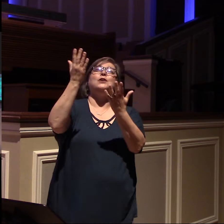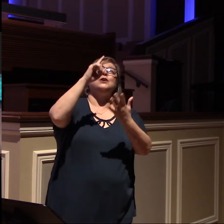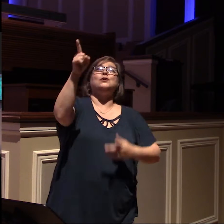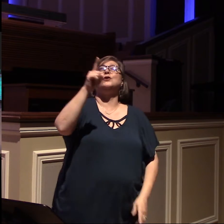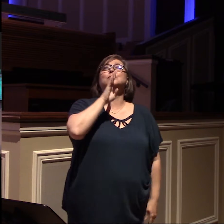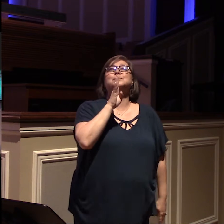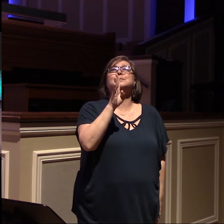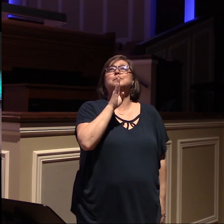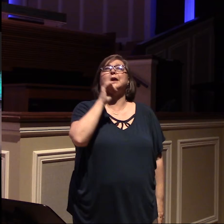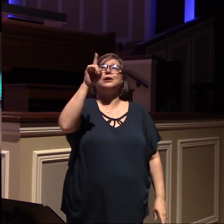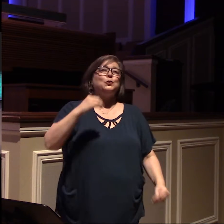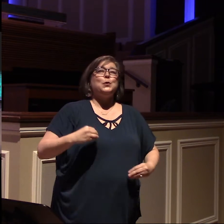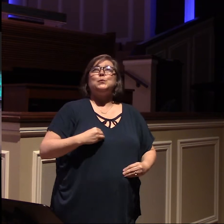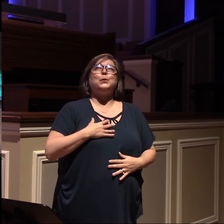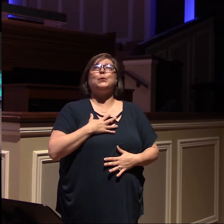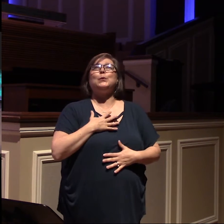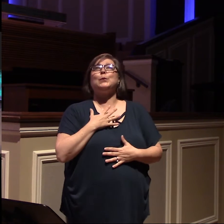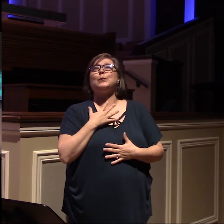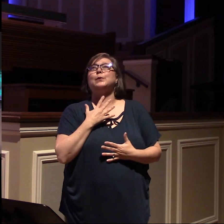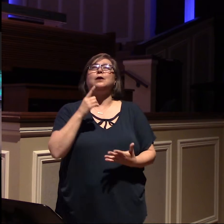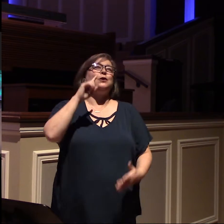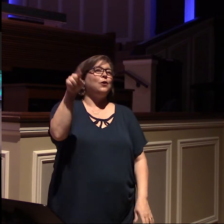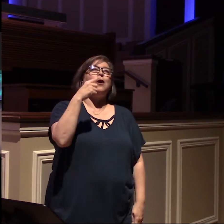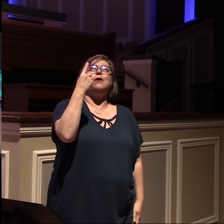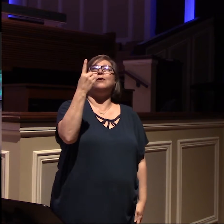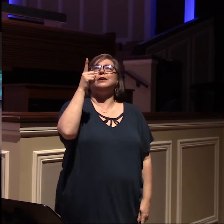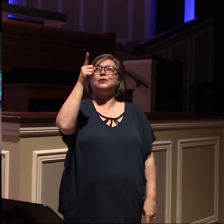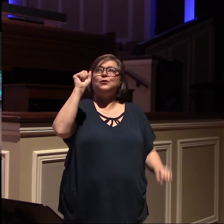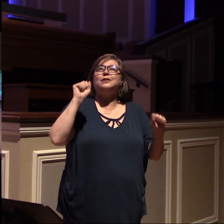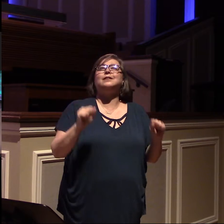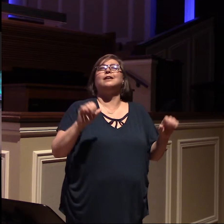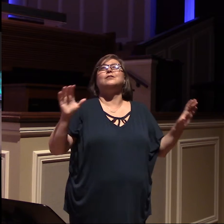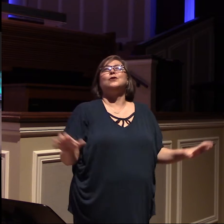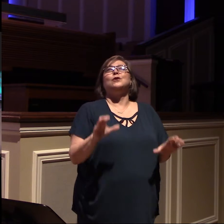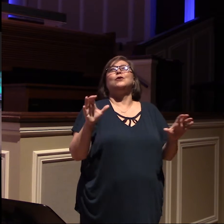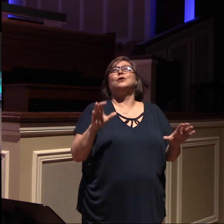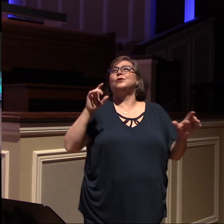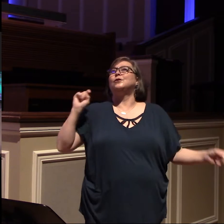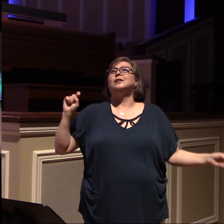When you speak, when you move, when you do what only